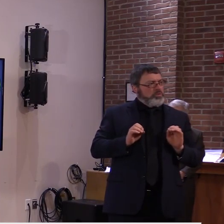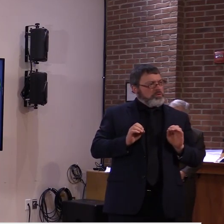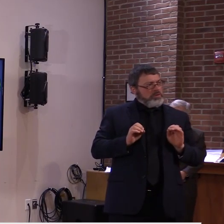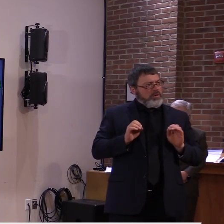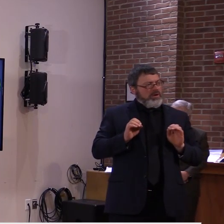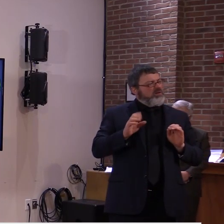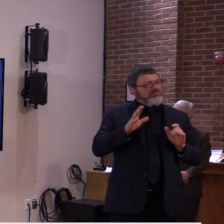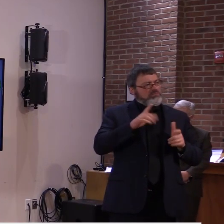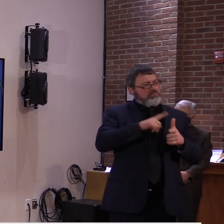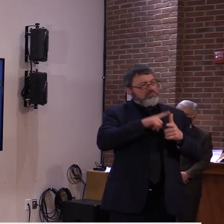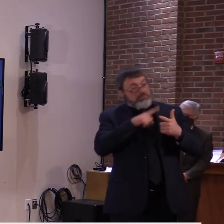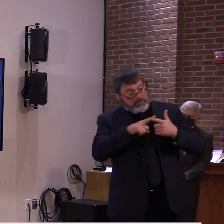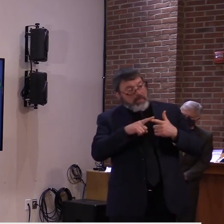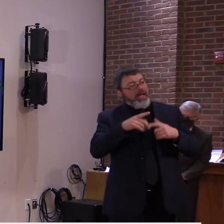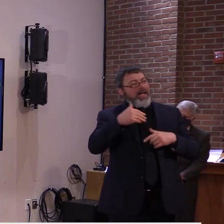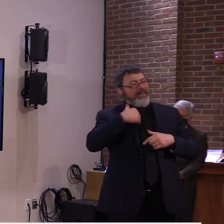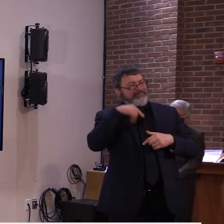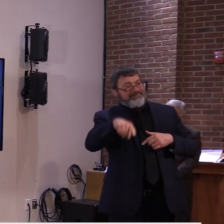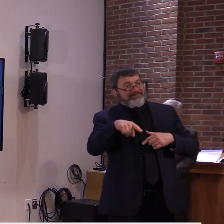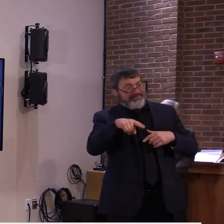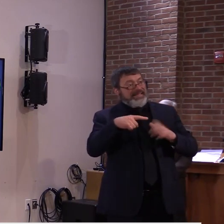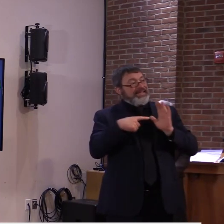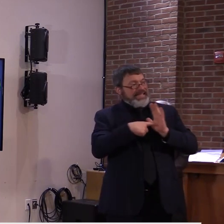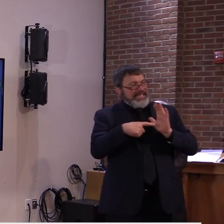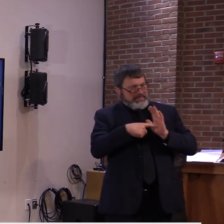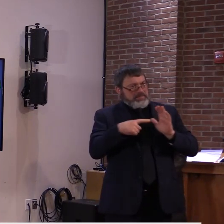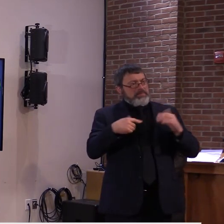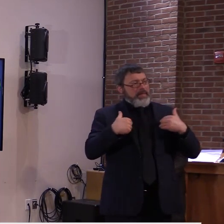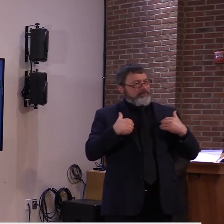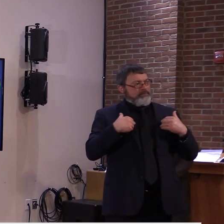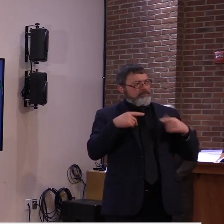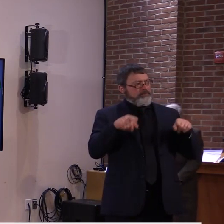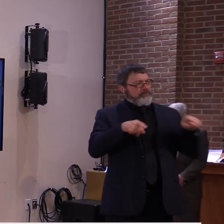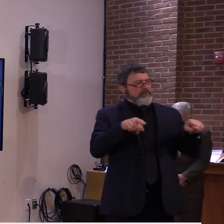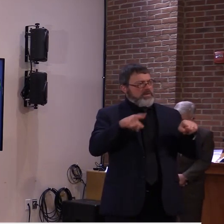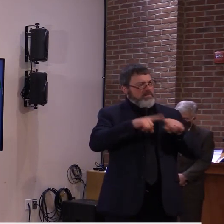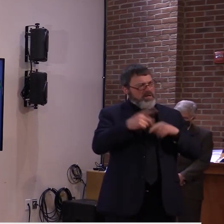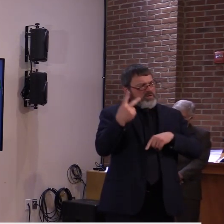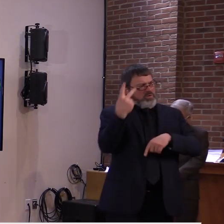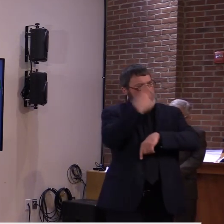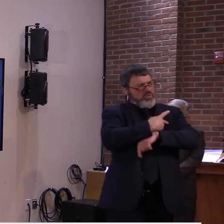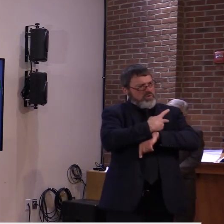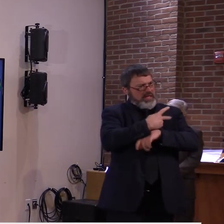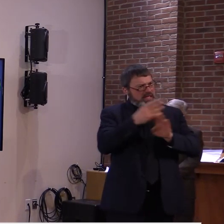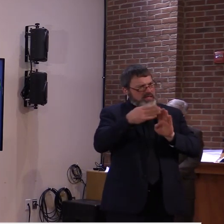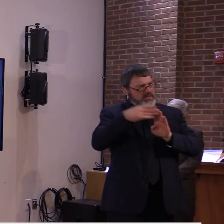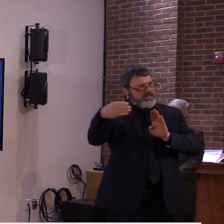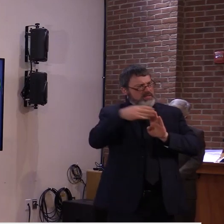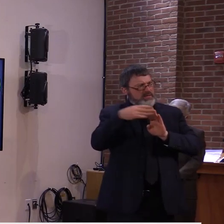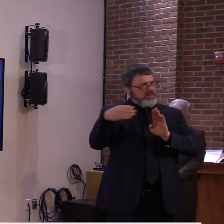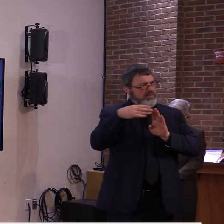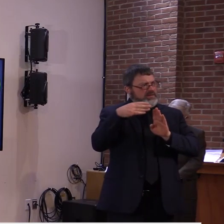So 48 hours before a positive test for those that aren't showing symptoms, or 48 hours